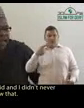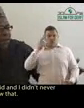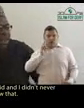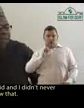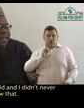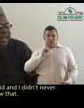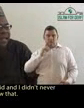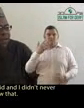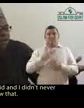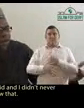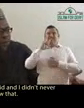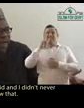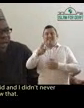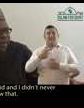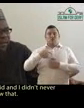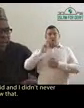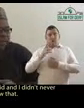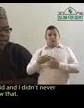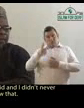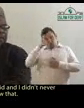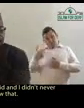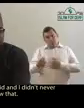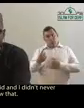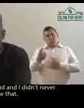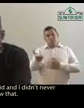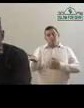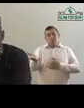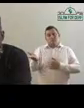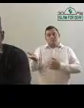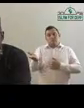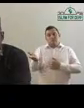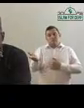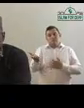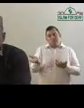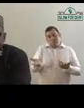aid. I didn't never have to see it in order to know that.